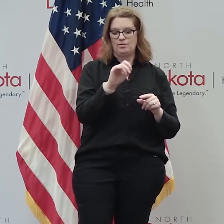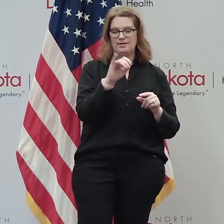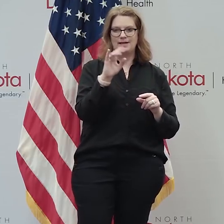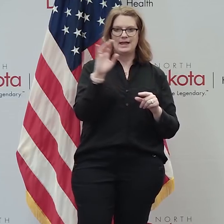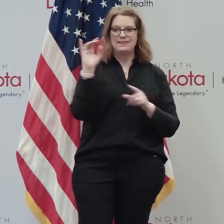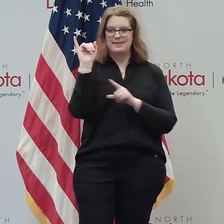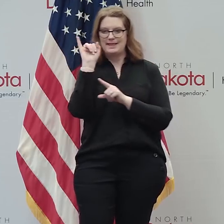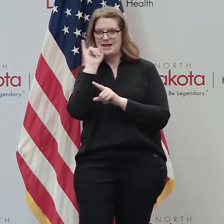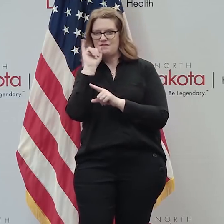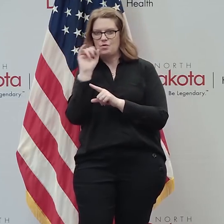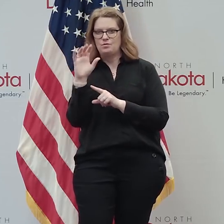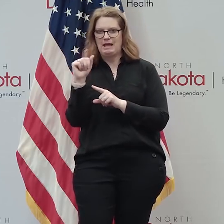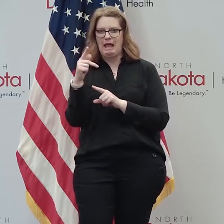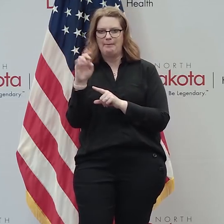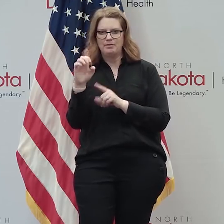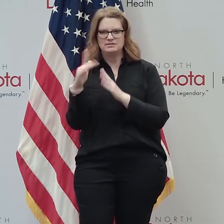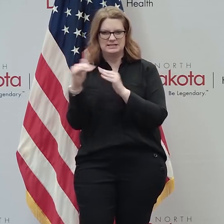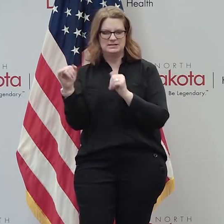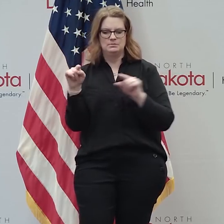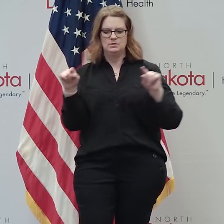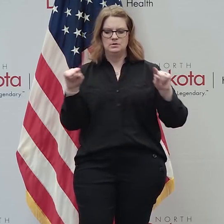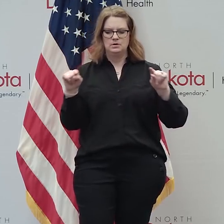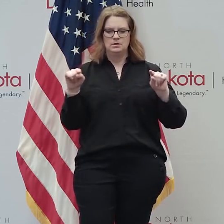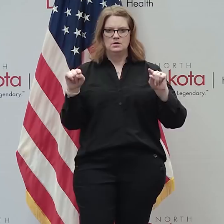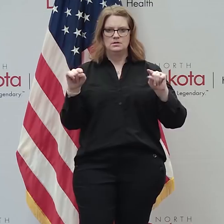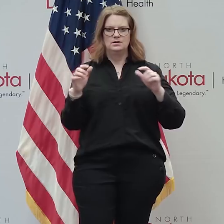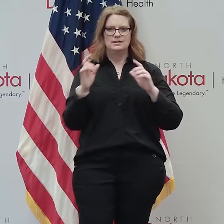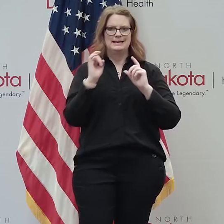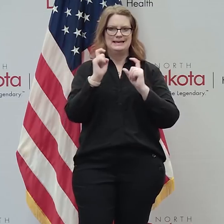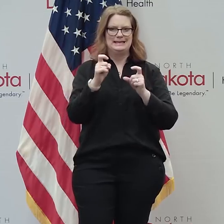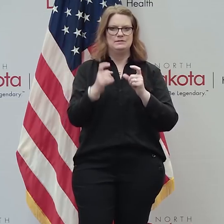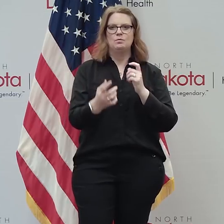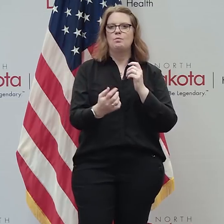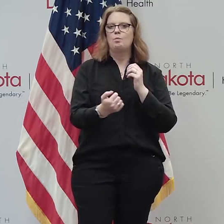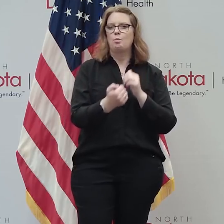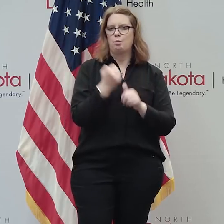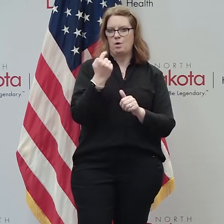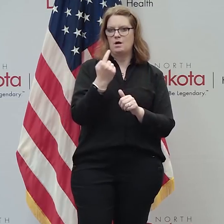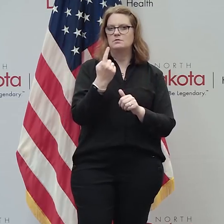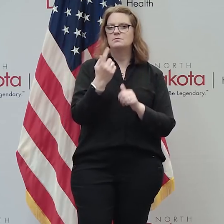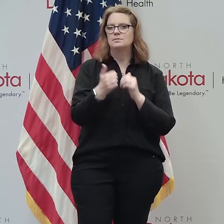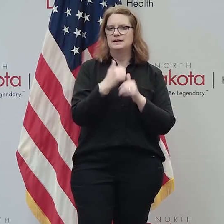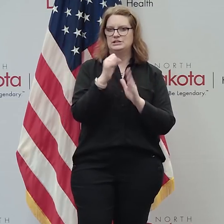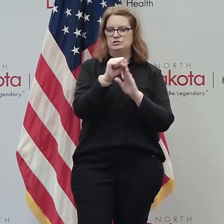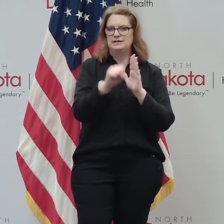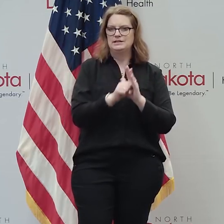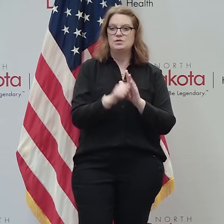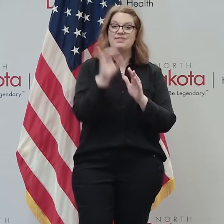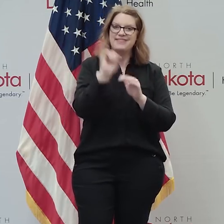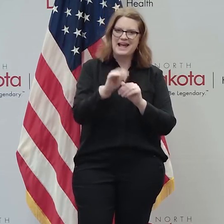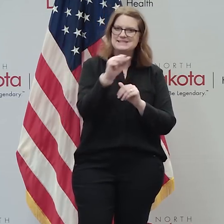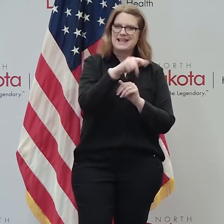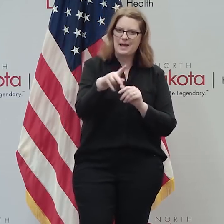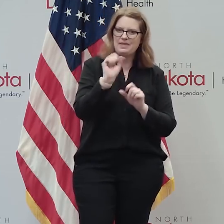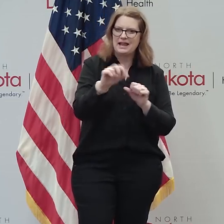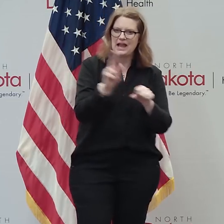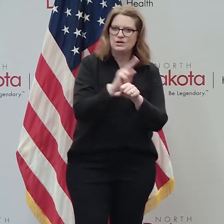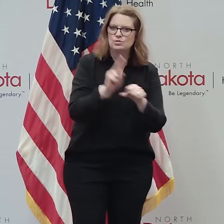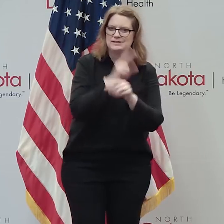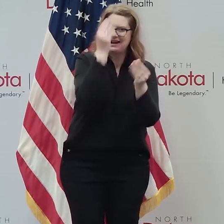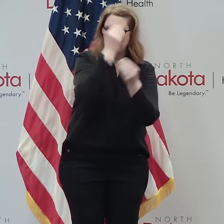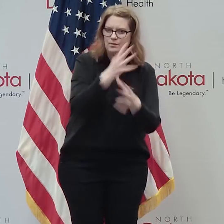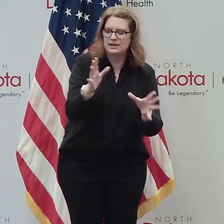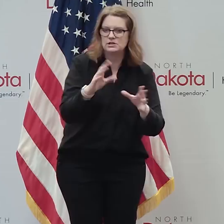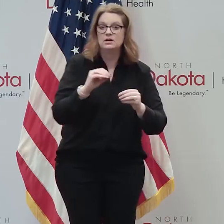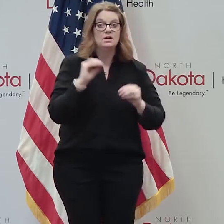iPhone system from Apple, they're going to give one per state. I mean, they essentially want even though none of the data is held